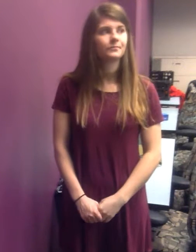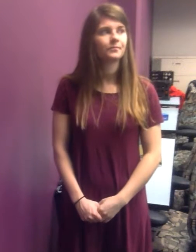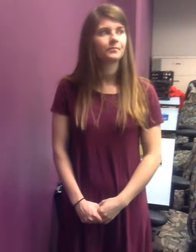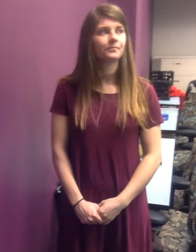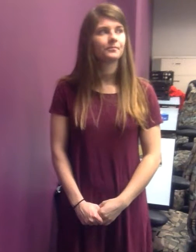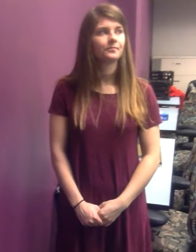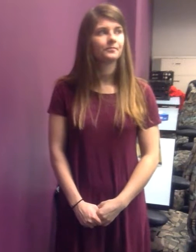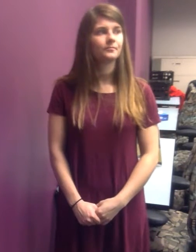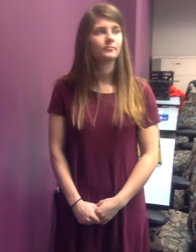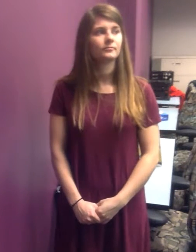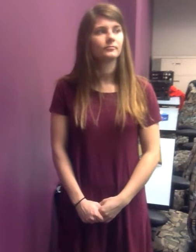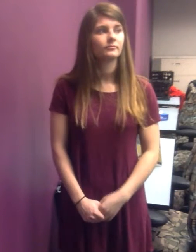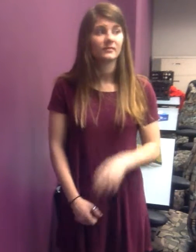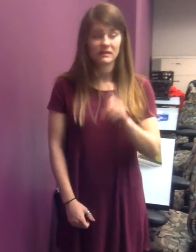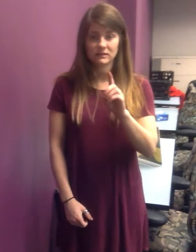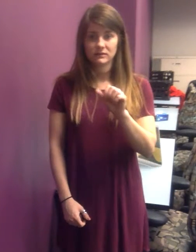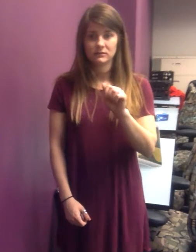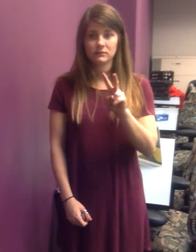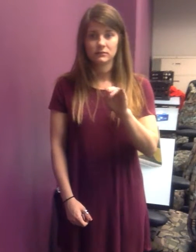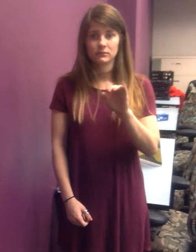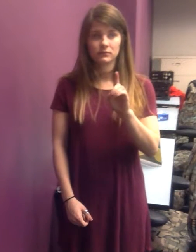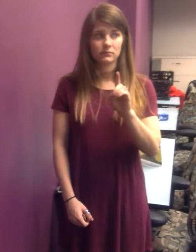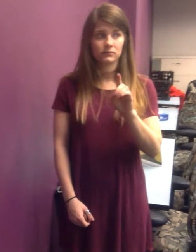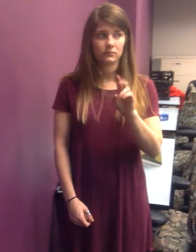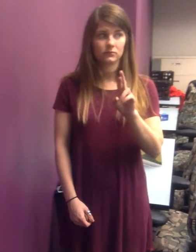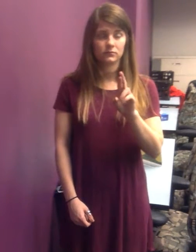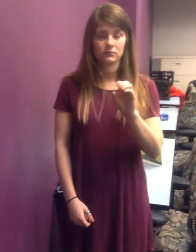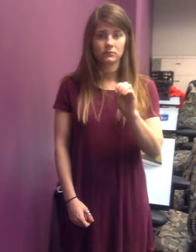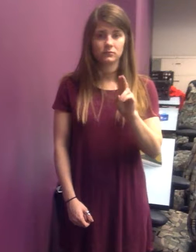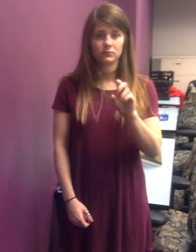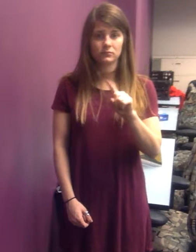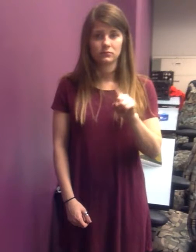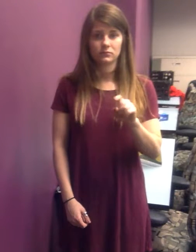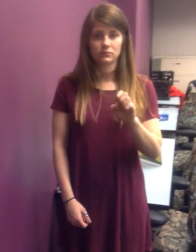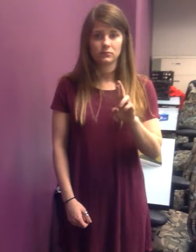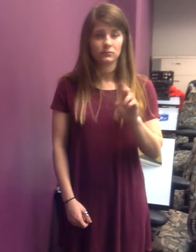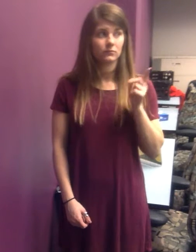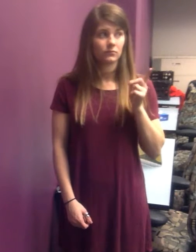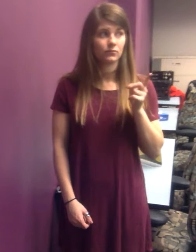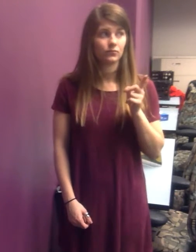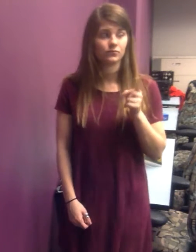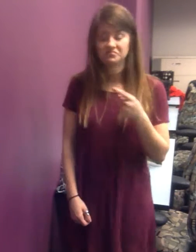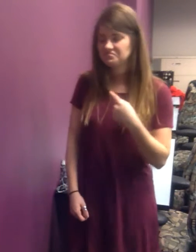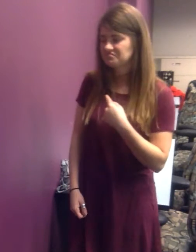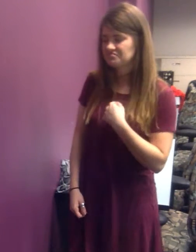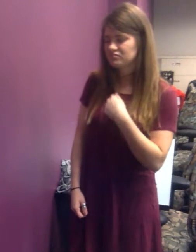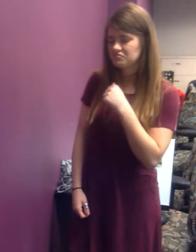list of scientists that are pro sea level rise and a whole list of scientists that aren't. I'm just coming at it from a common